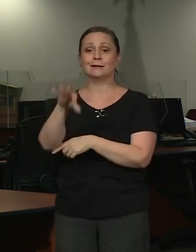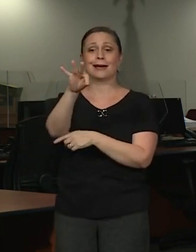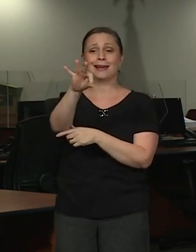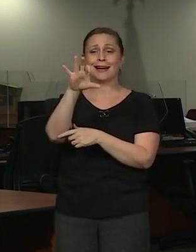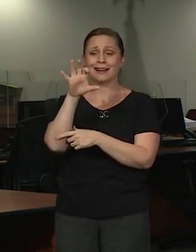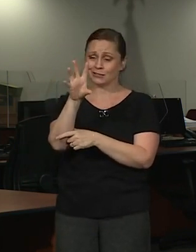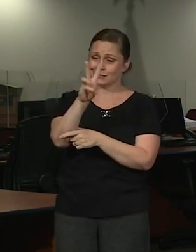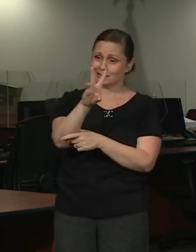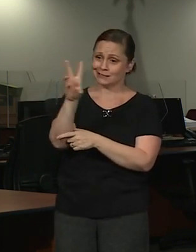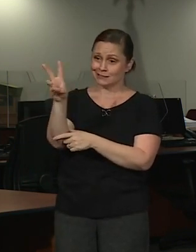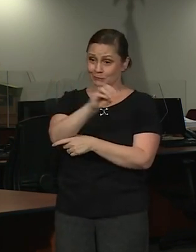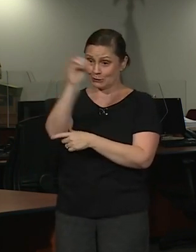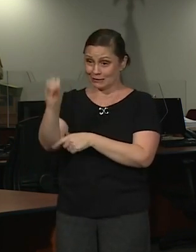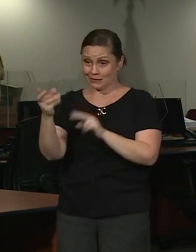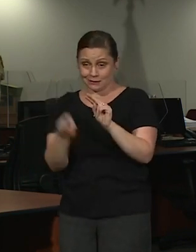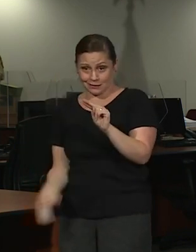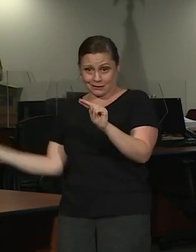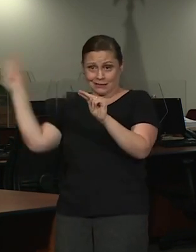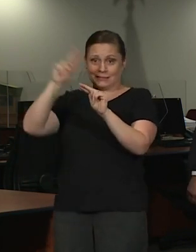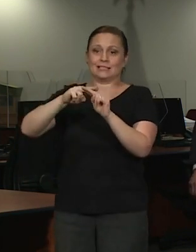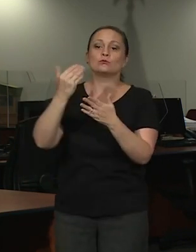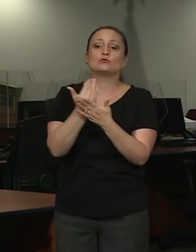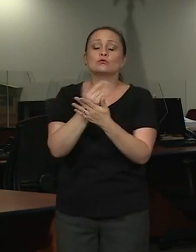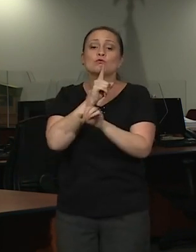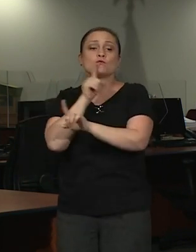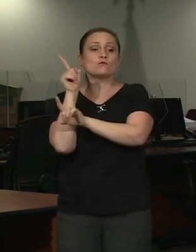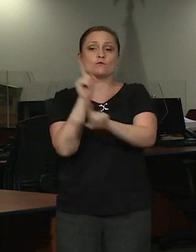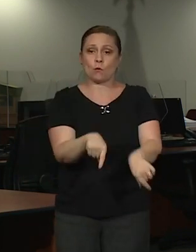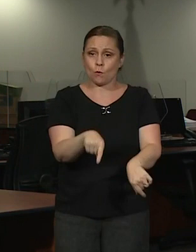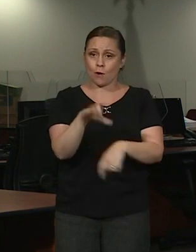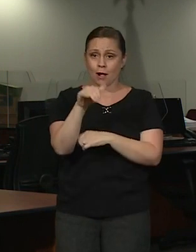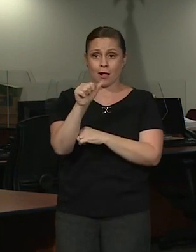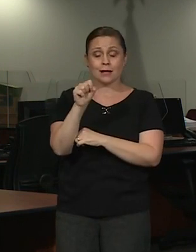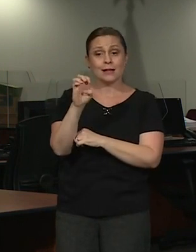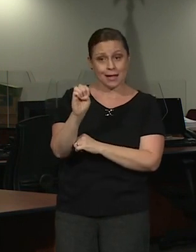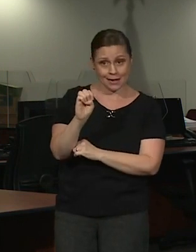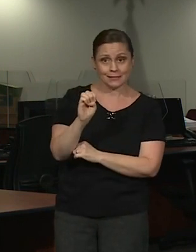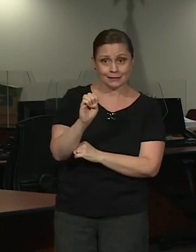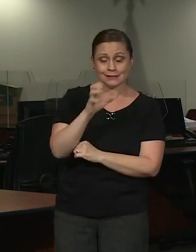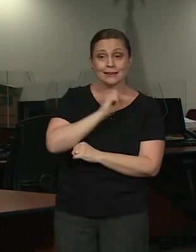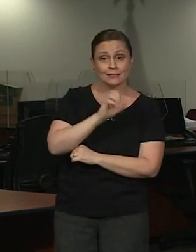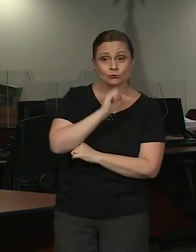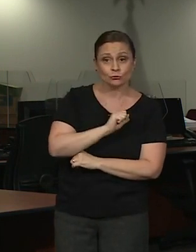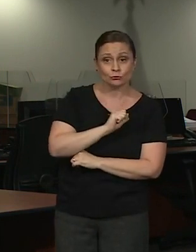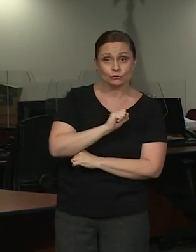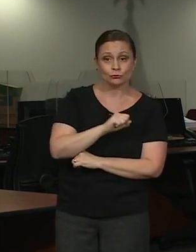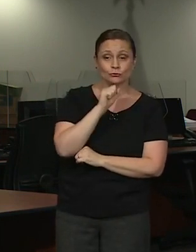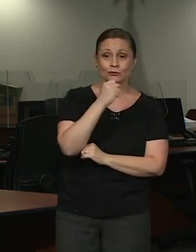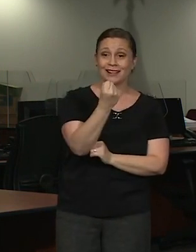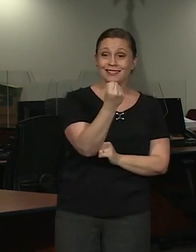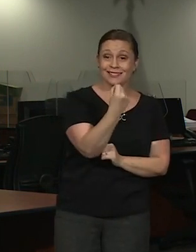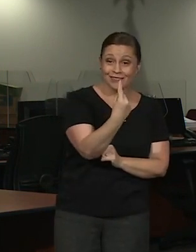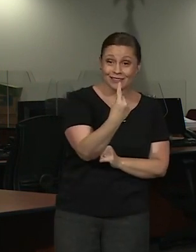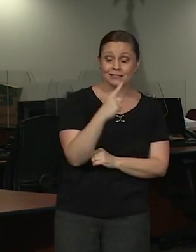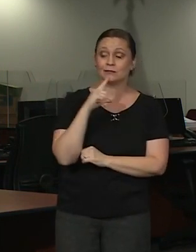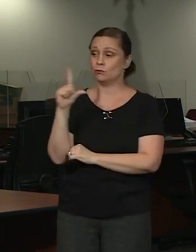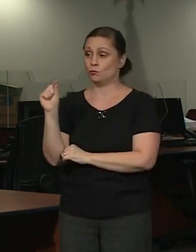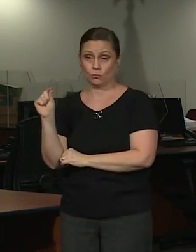966% increase in newly reported COVID-19 cases among those between the ages of 11 and